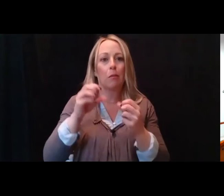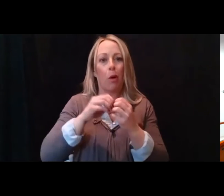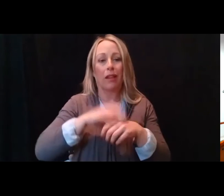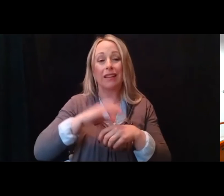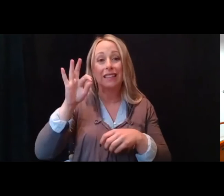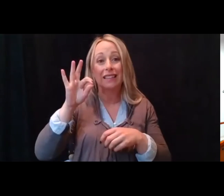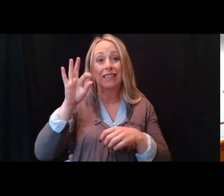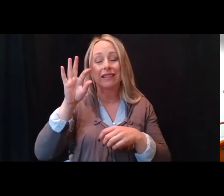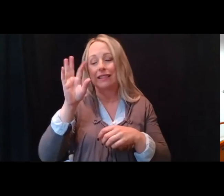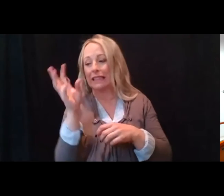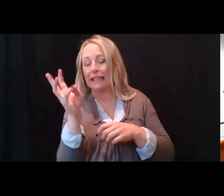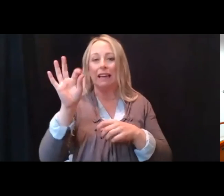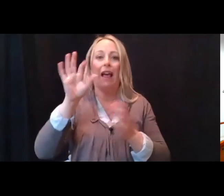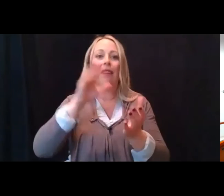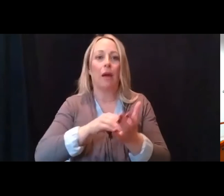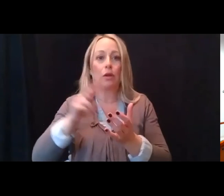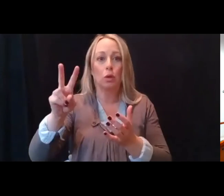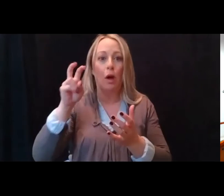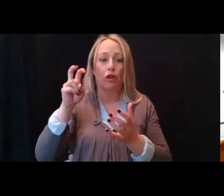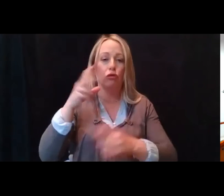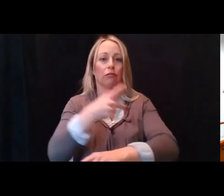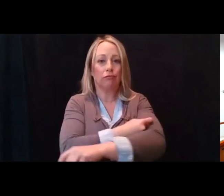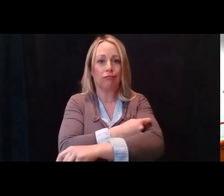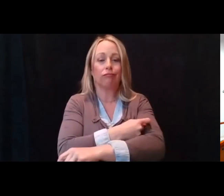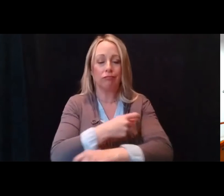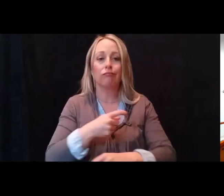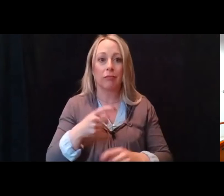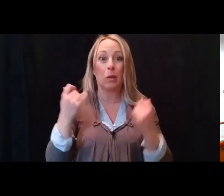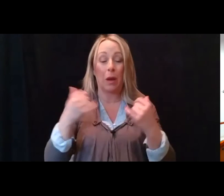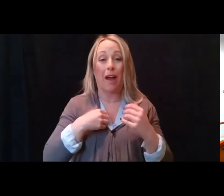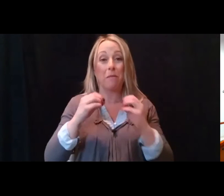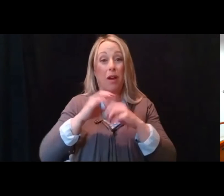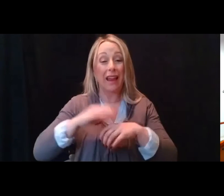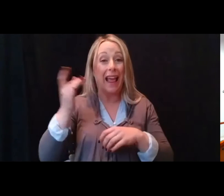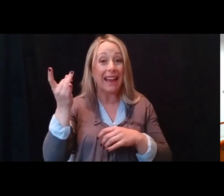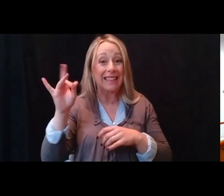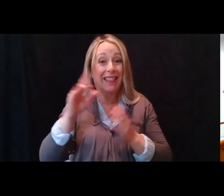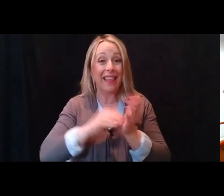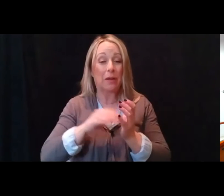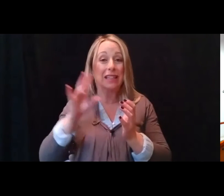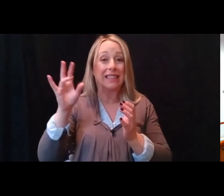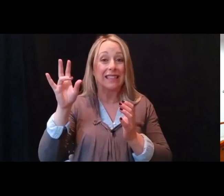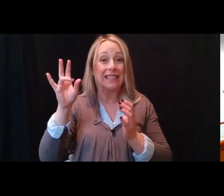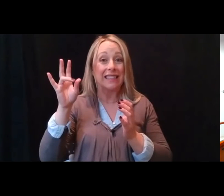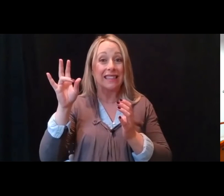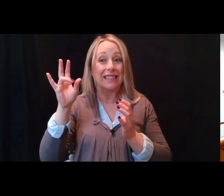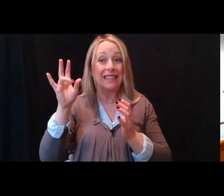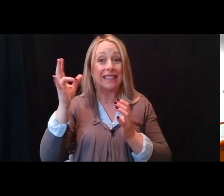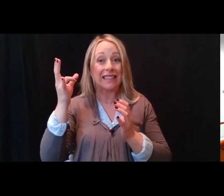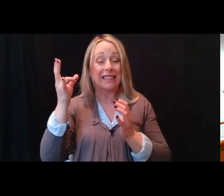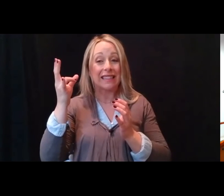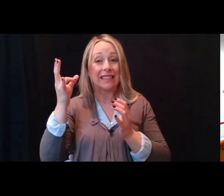59,200 doses of vaccine. We now have more than 18,700 residents that have been